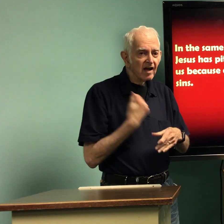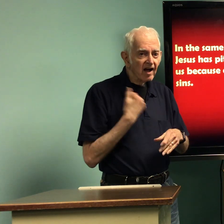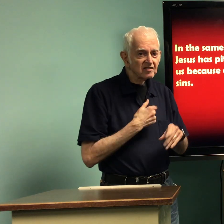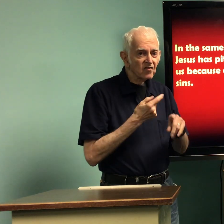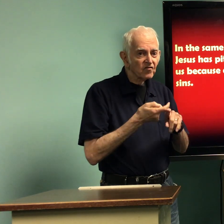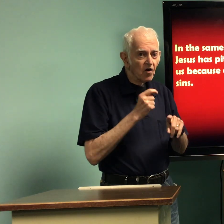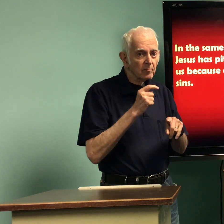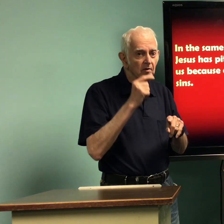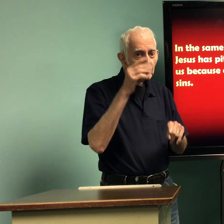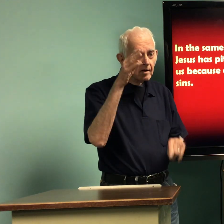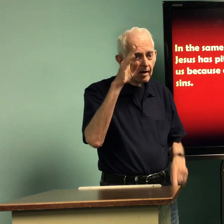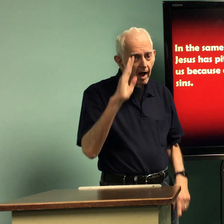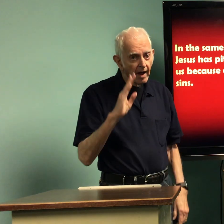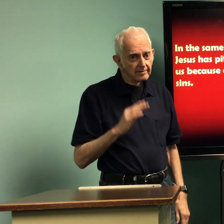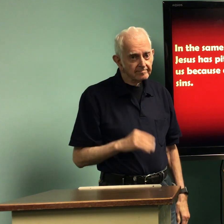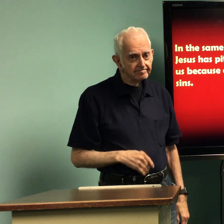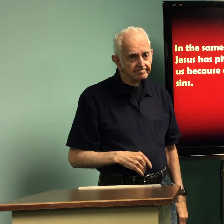Sin blocks us from God.